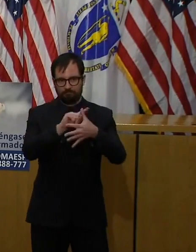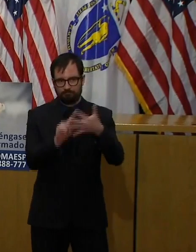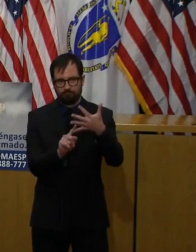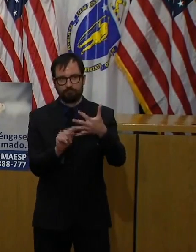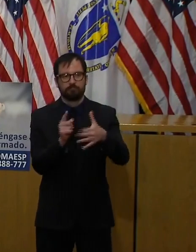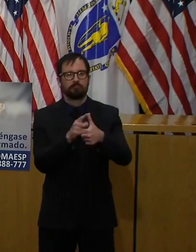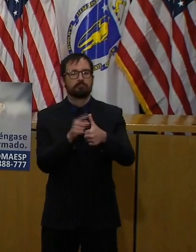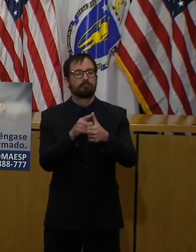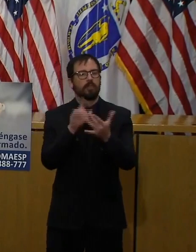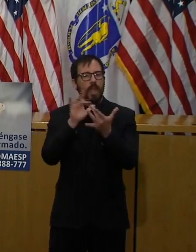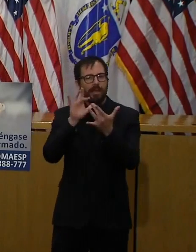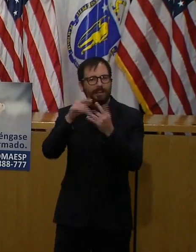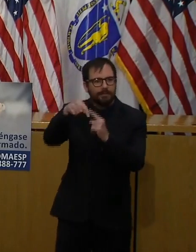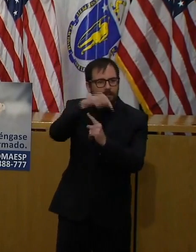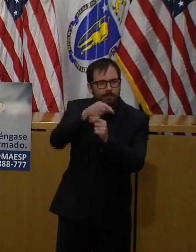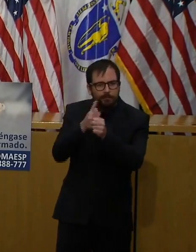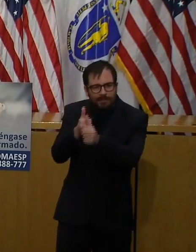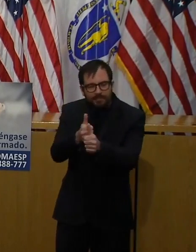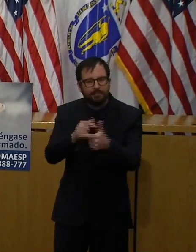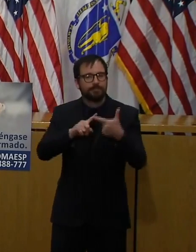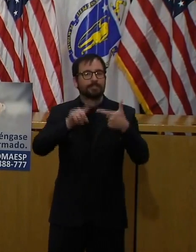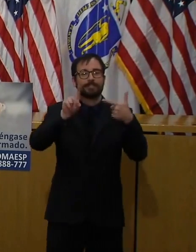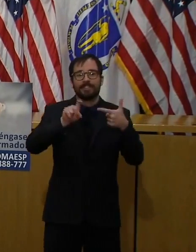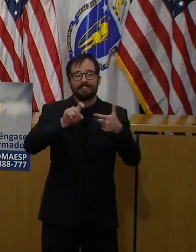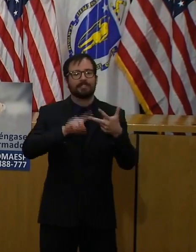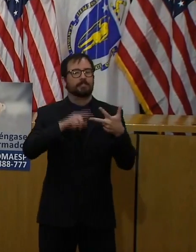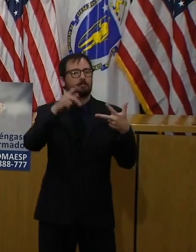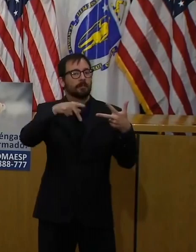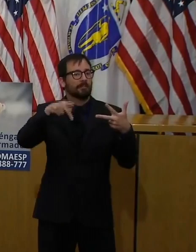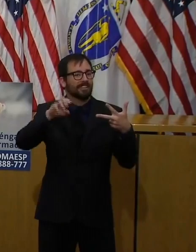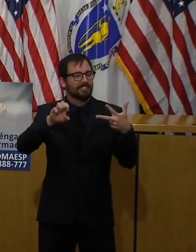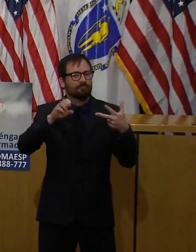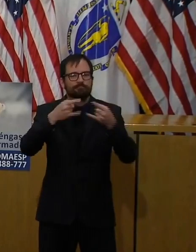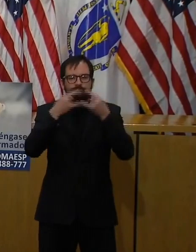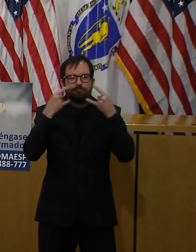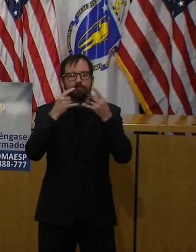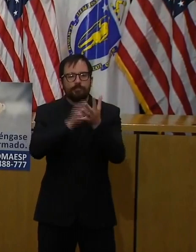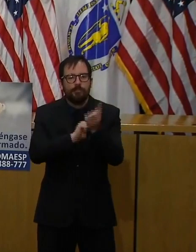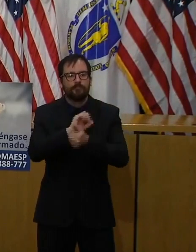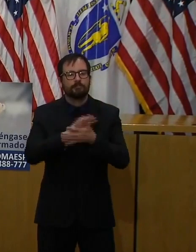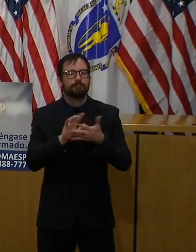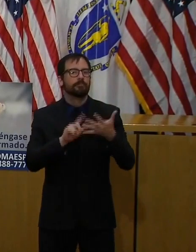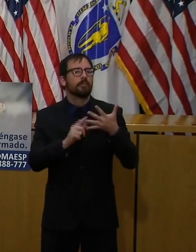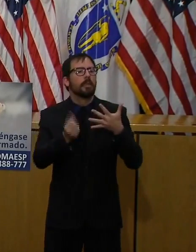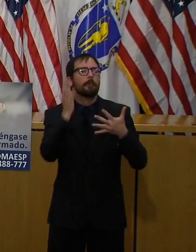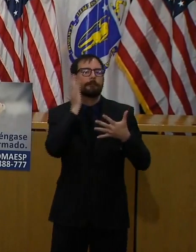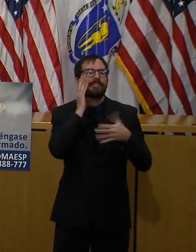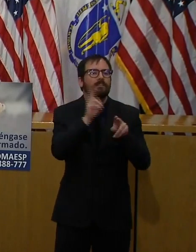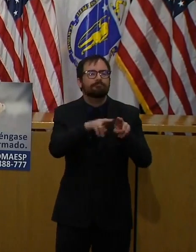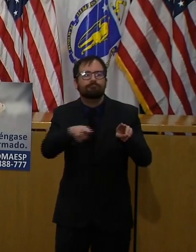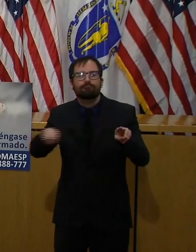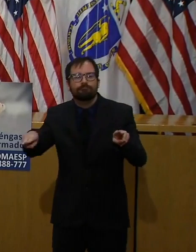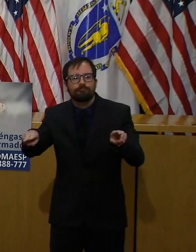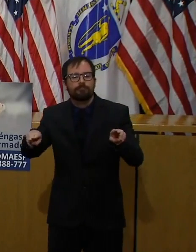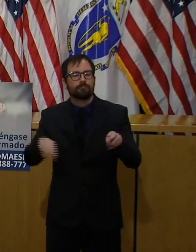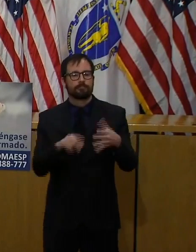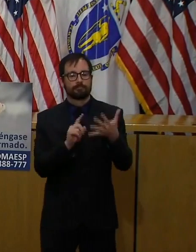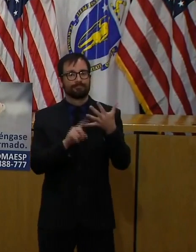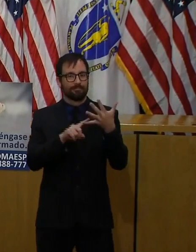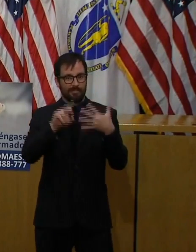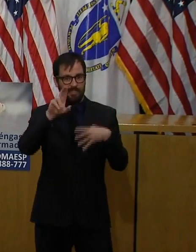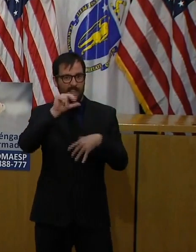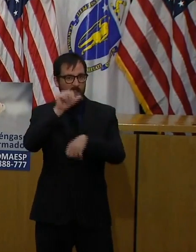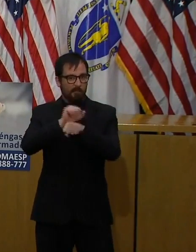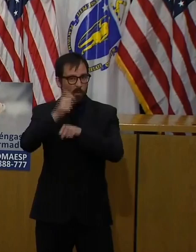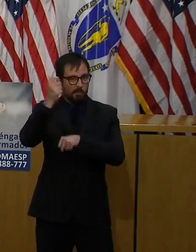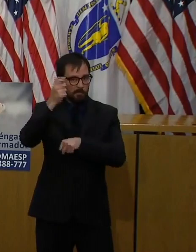protective equipment, hospital capacity, and an update on the progress around unemployment benefits. Let me talk a little bit to